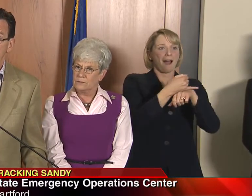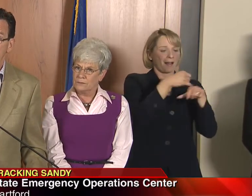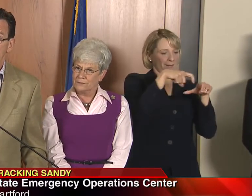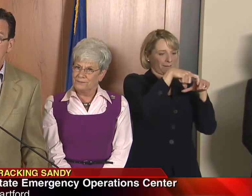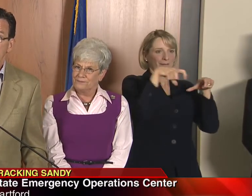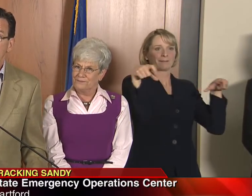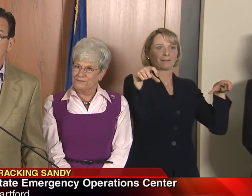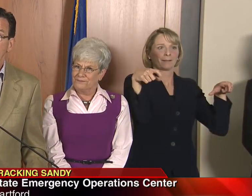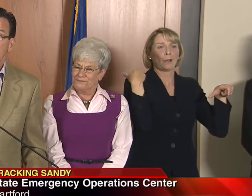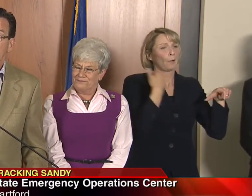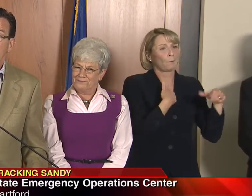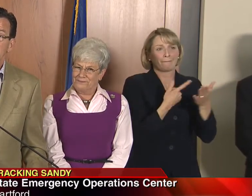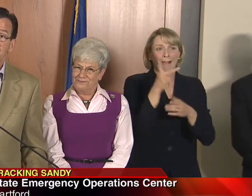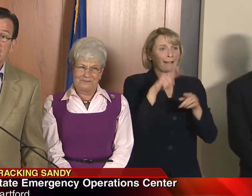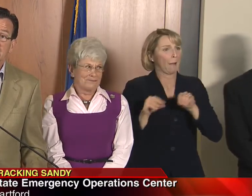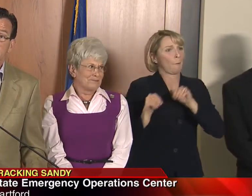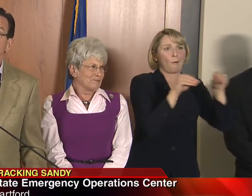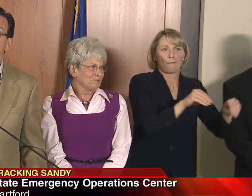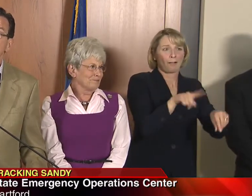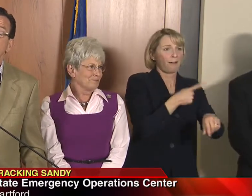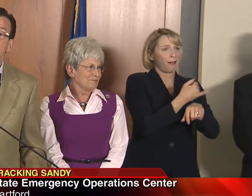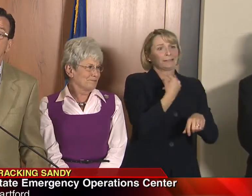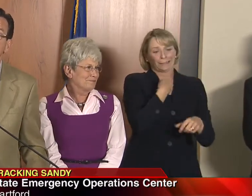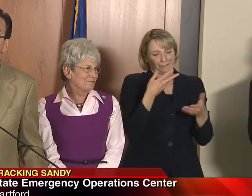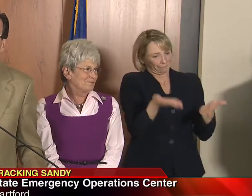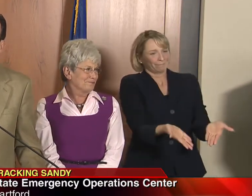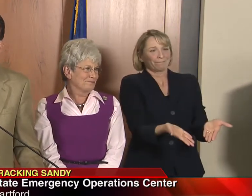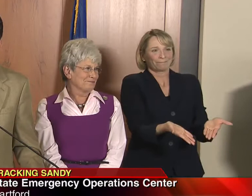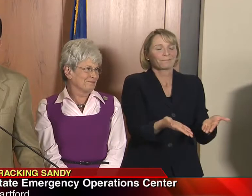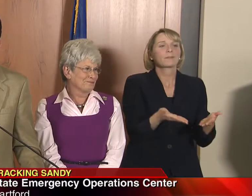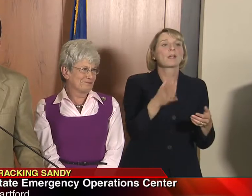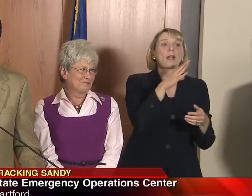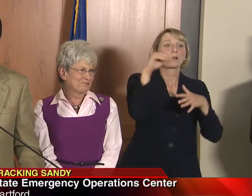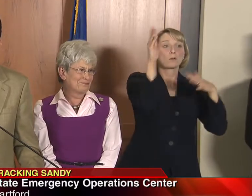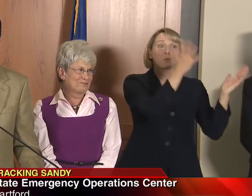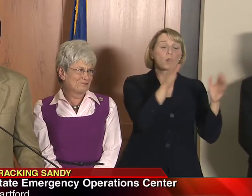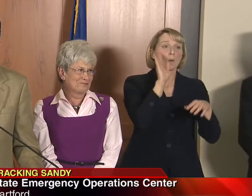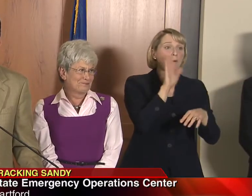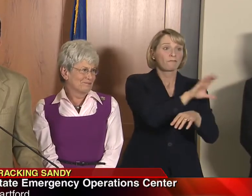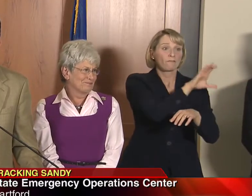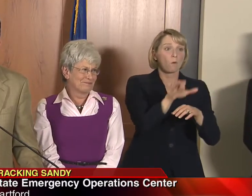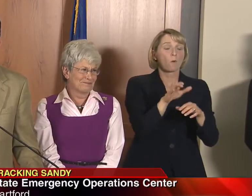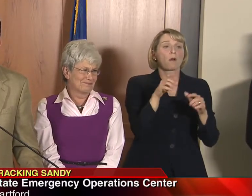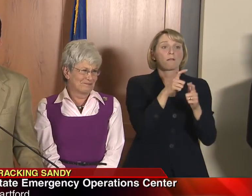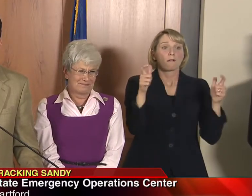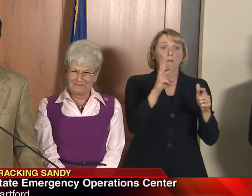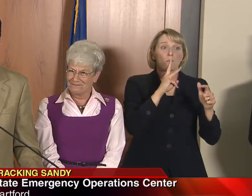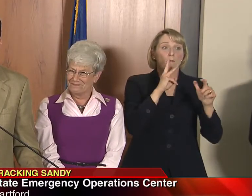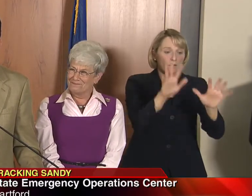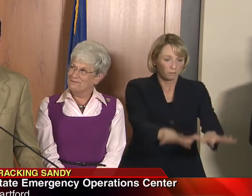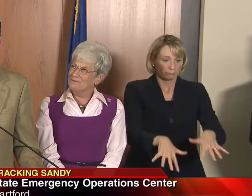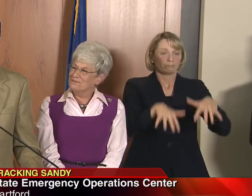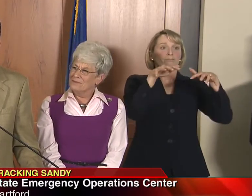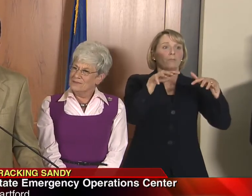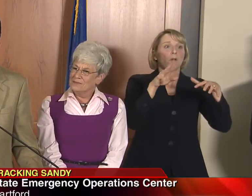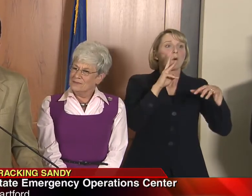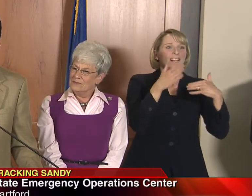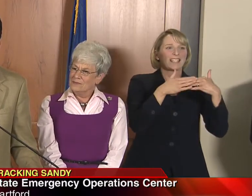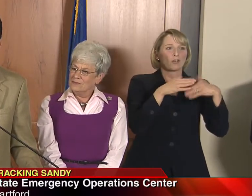move before, and the fact that the winds are going to force large amounts of water down Long Island